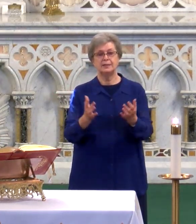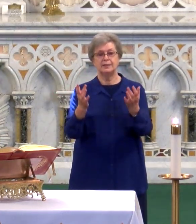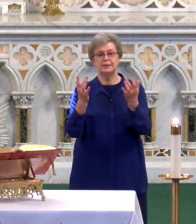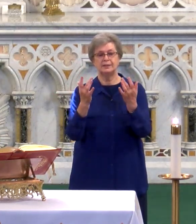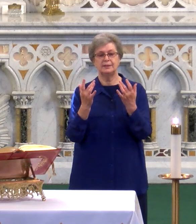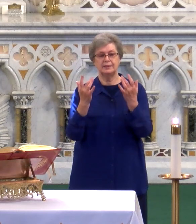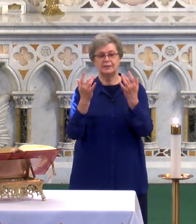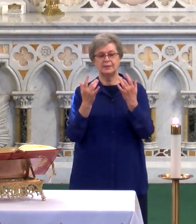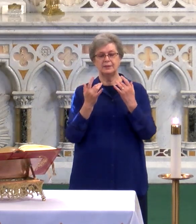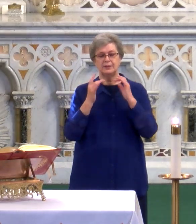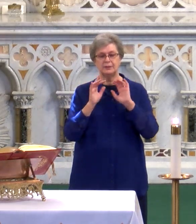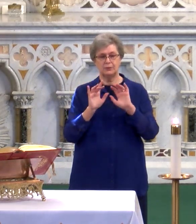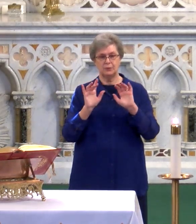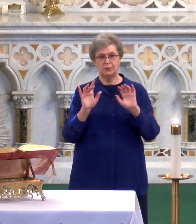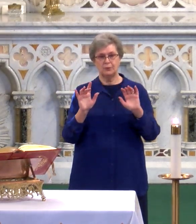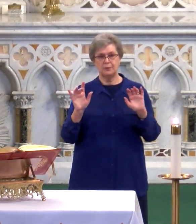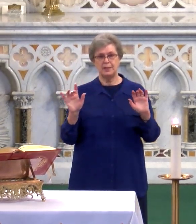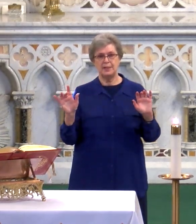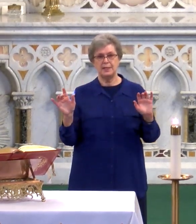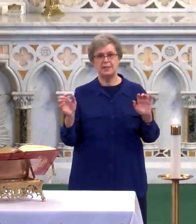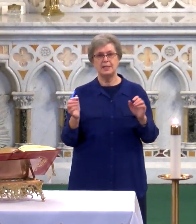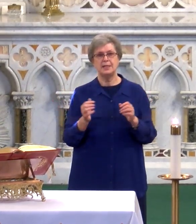nobis, miserere